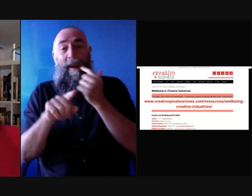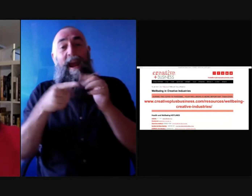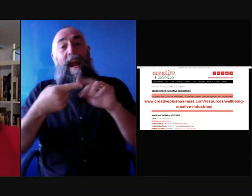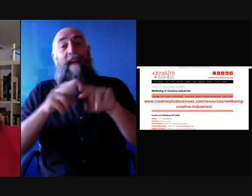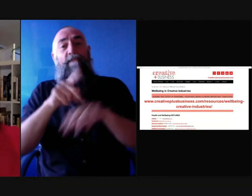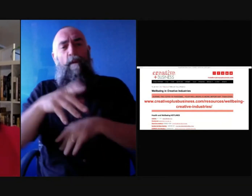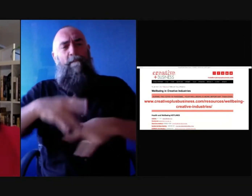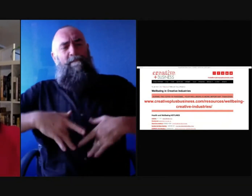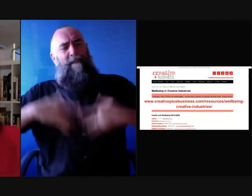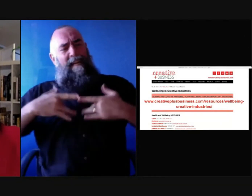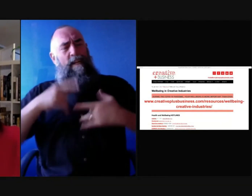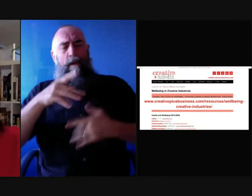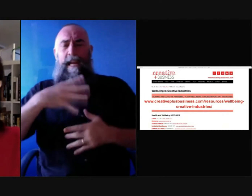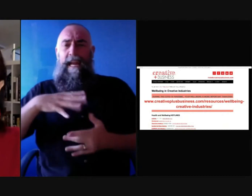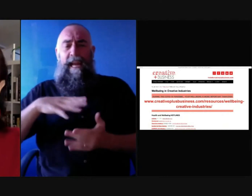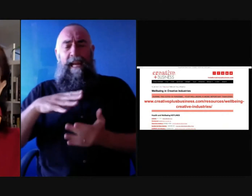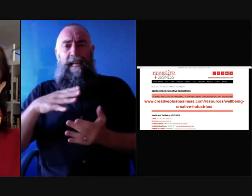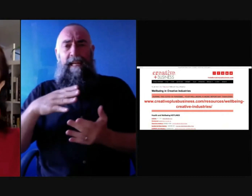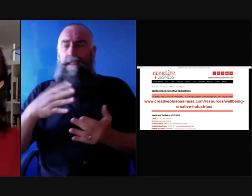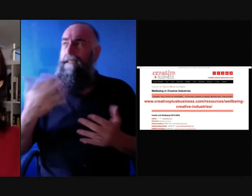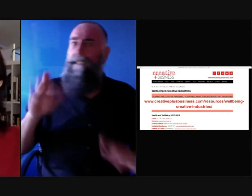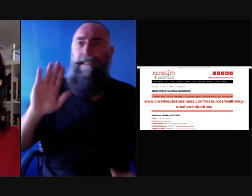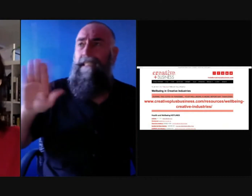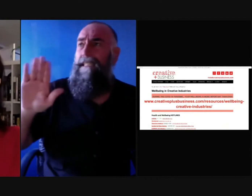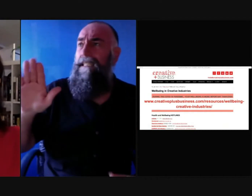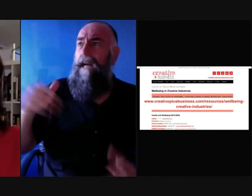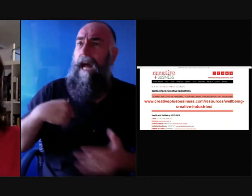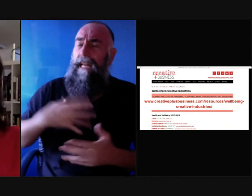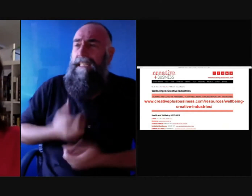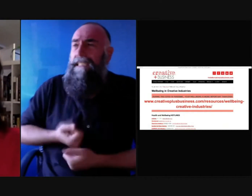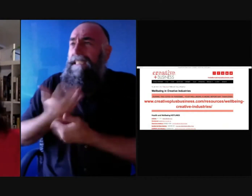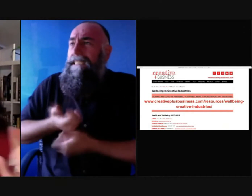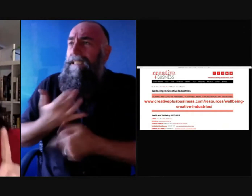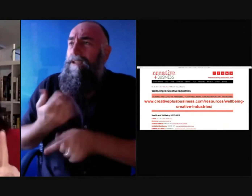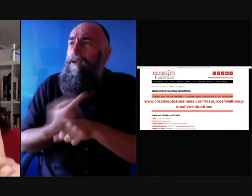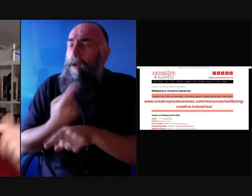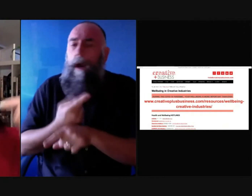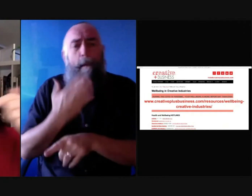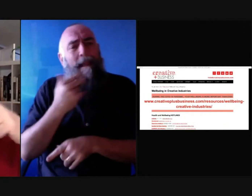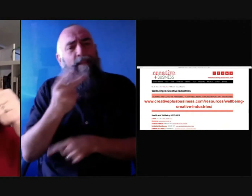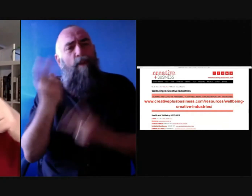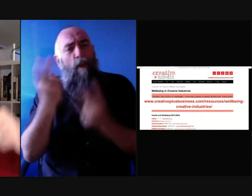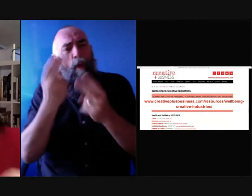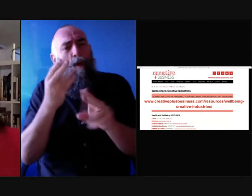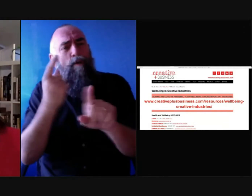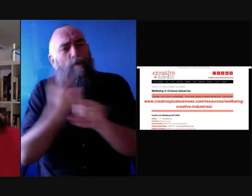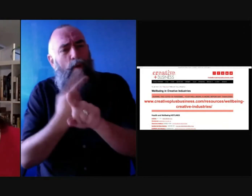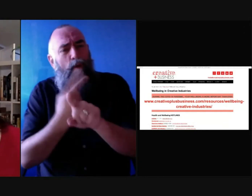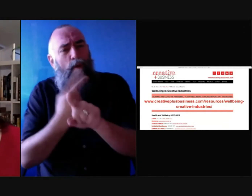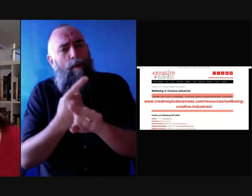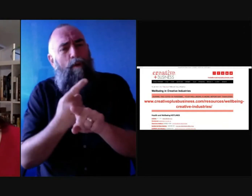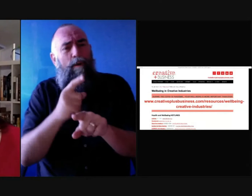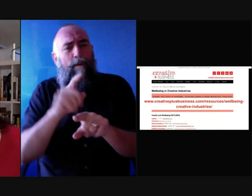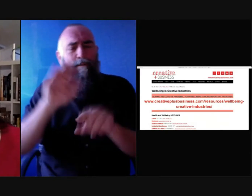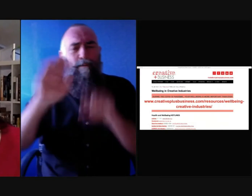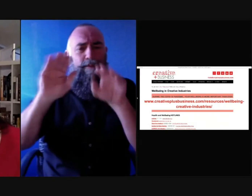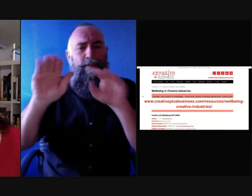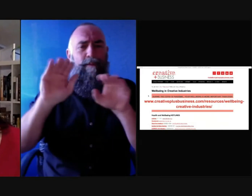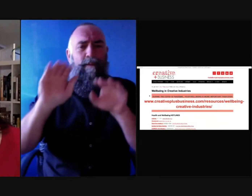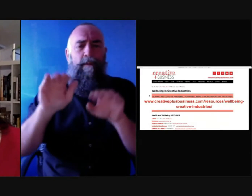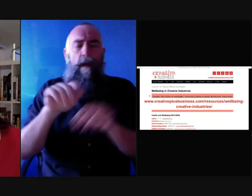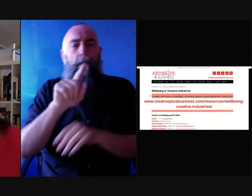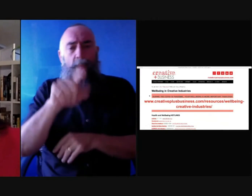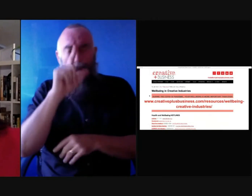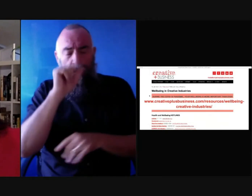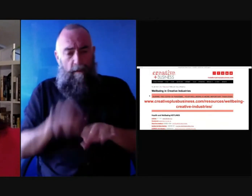help, then please go and find it. Please go and ask for it. Remember as well, you can ask me any questions you want to down the